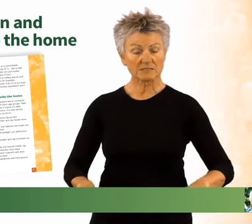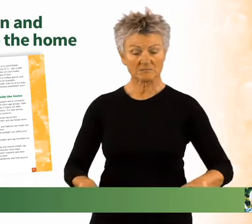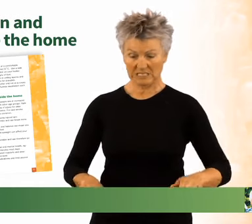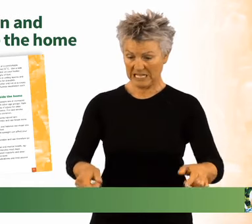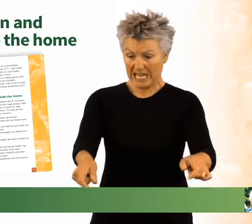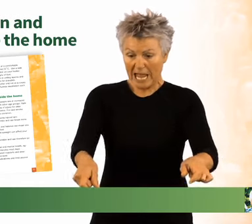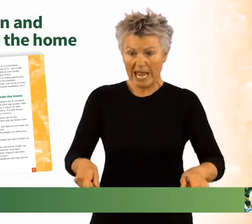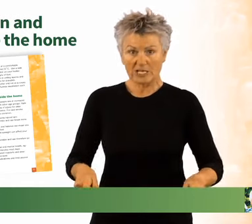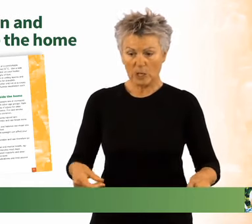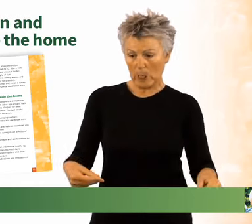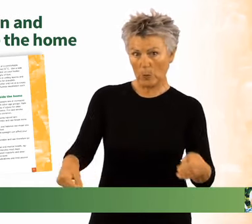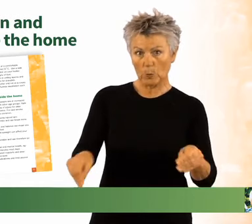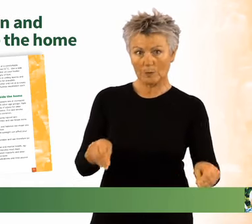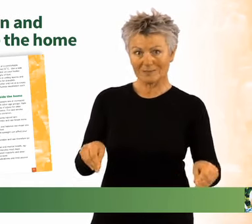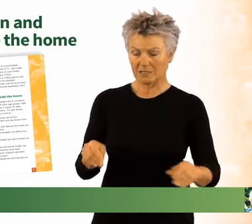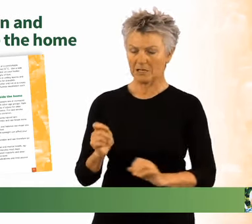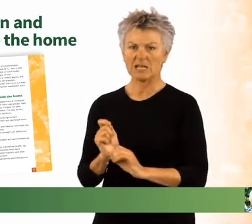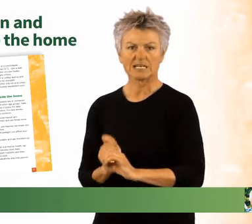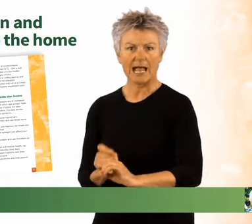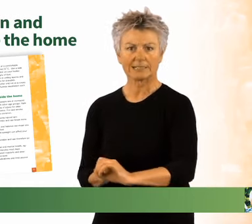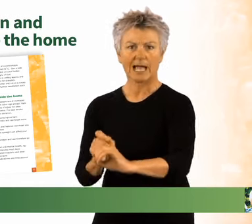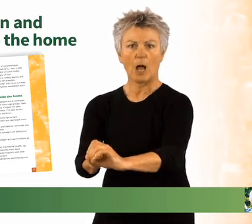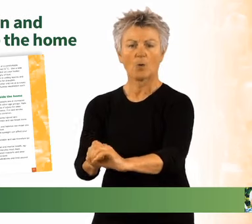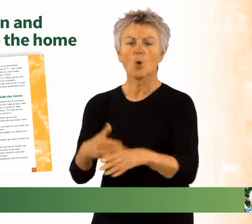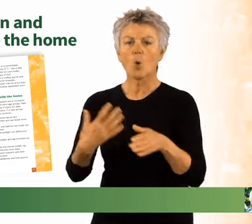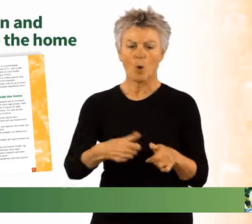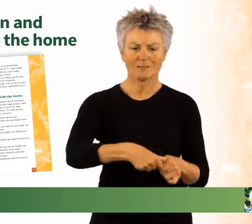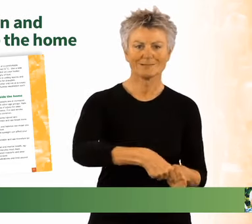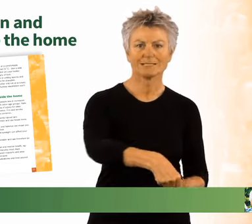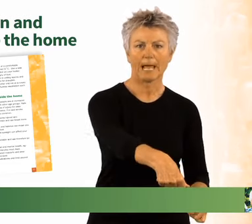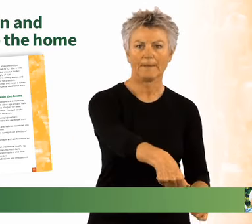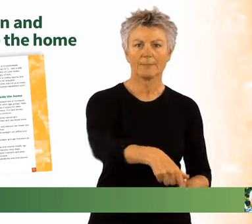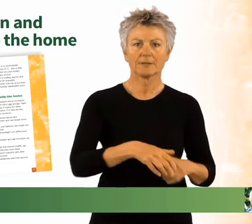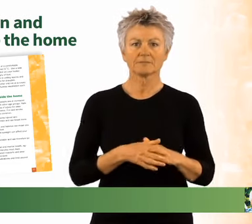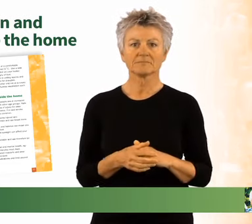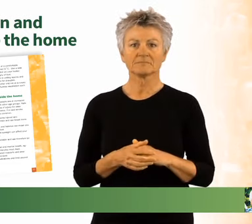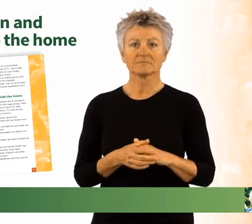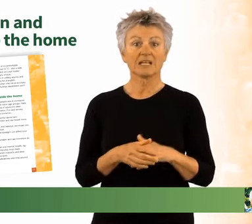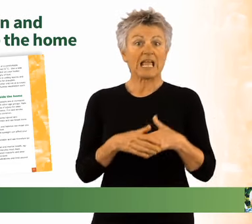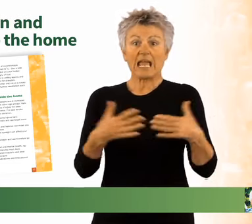Tack or tape down loose edges of carpets and secure loose rugs.